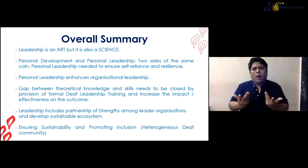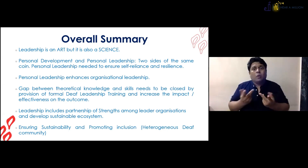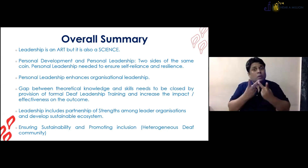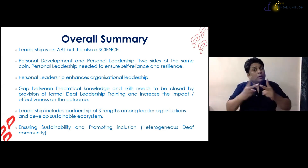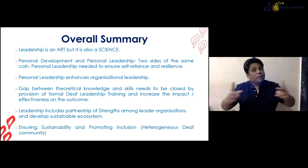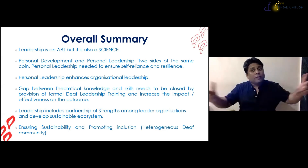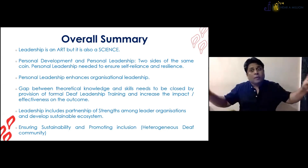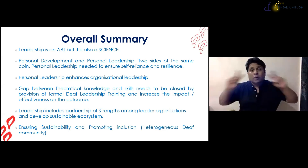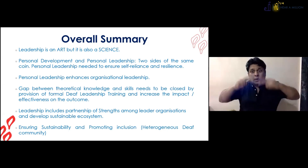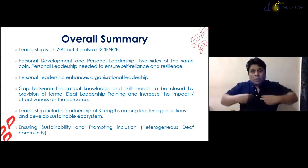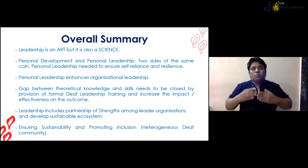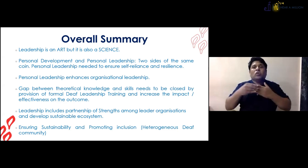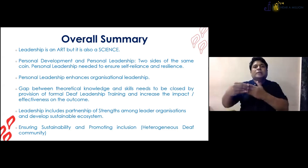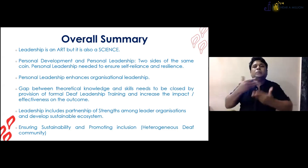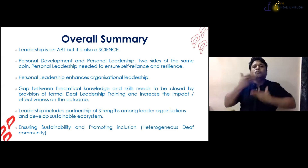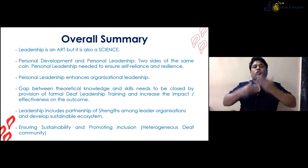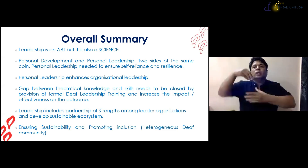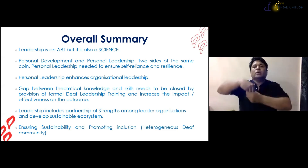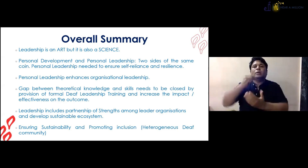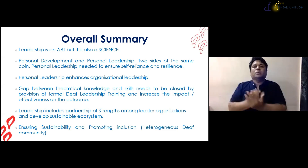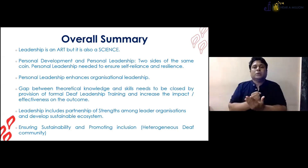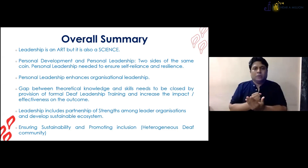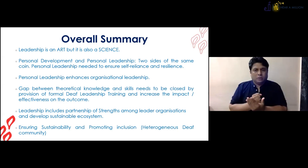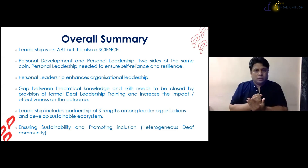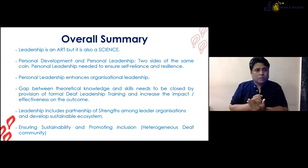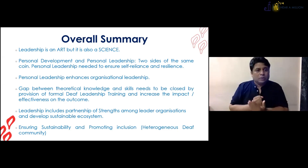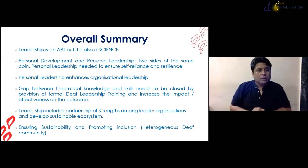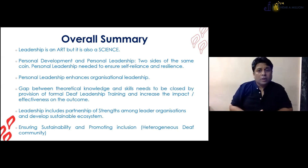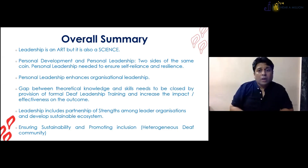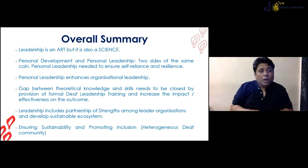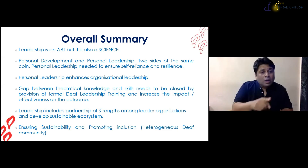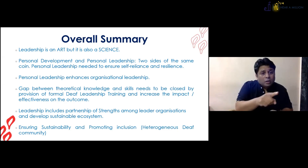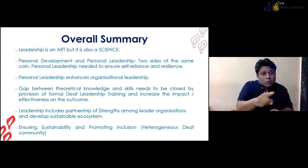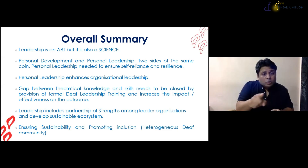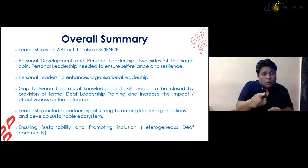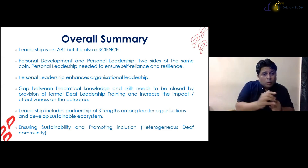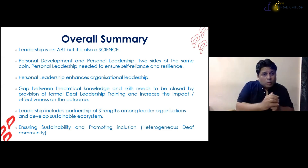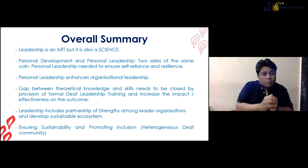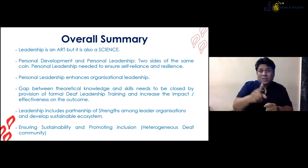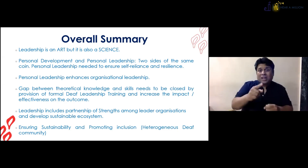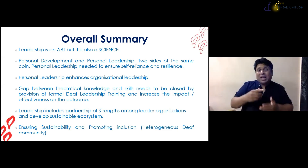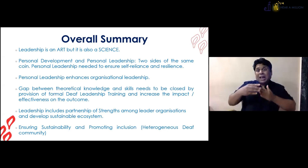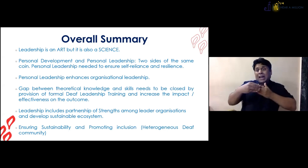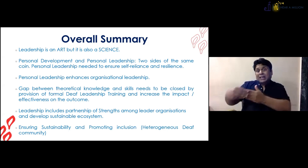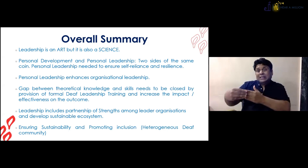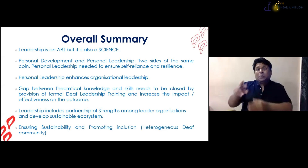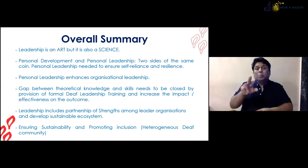And the defenses. So there are so many things to it, and that's inside leadership.